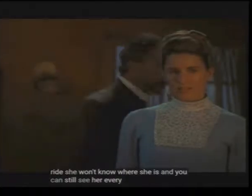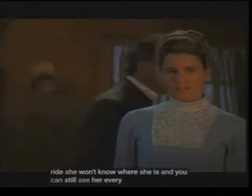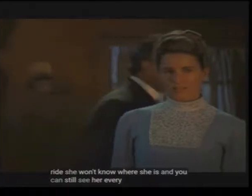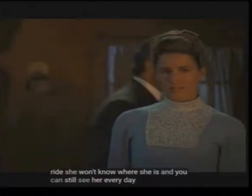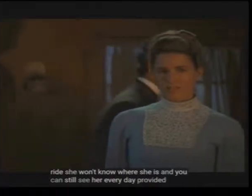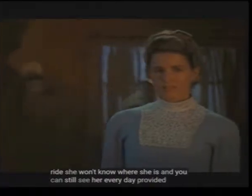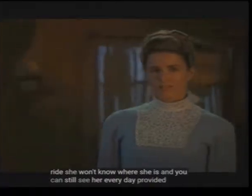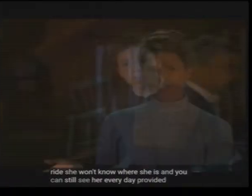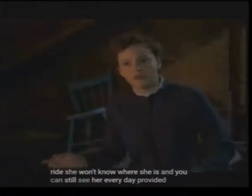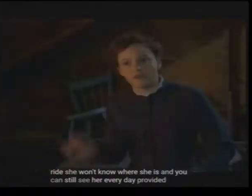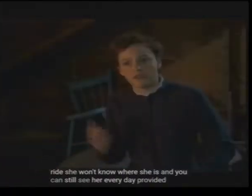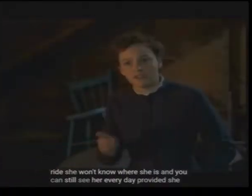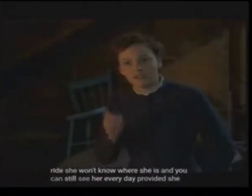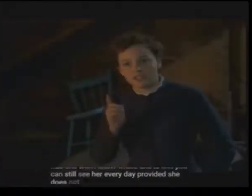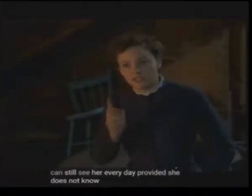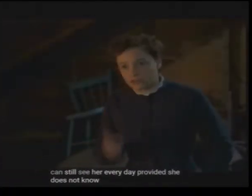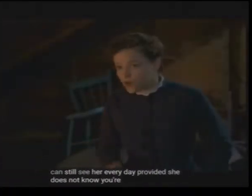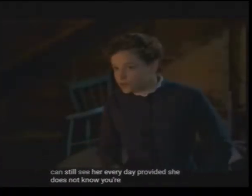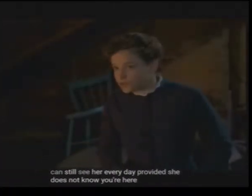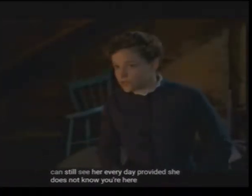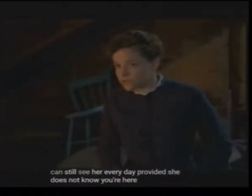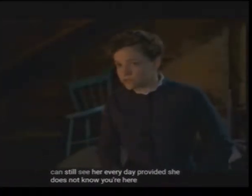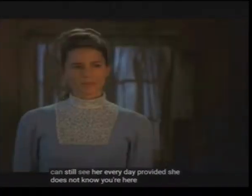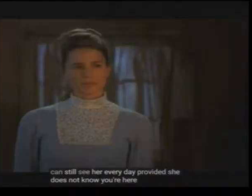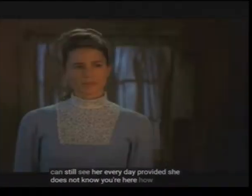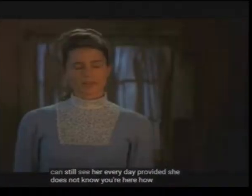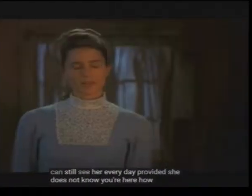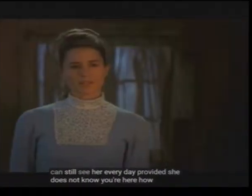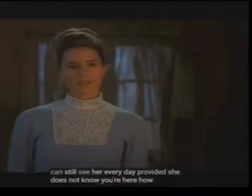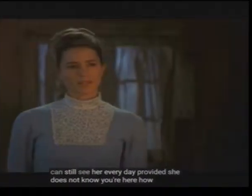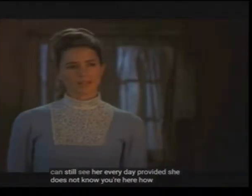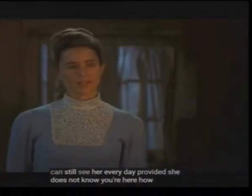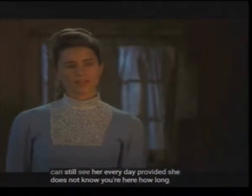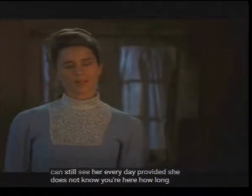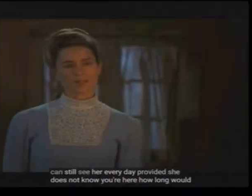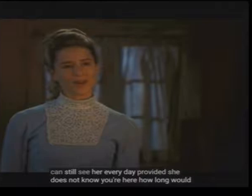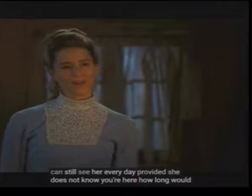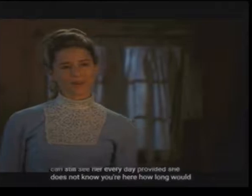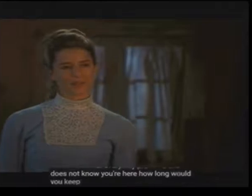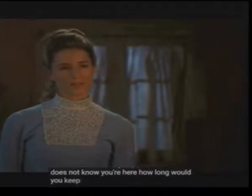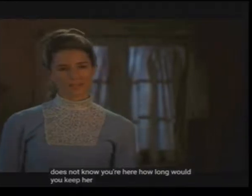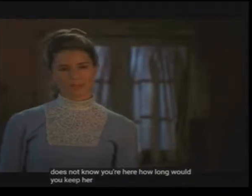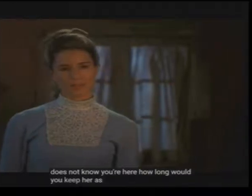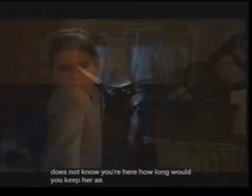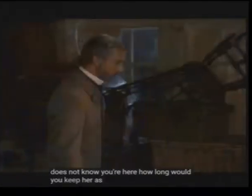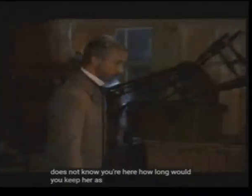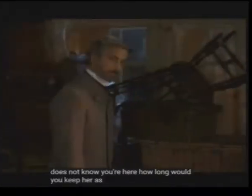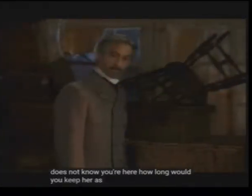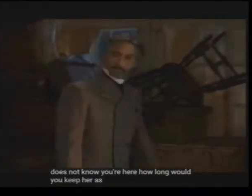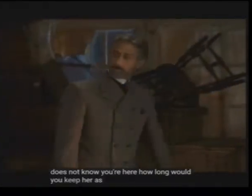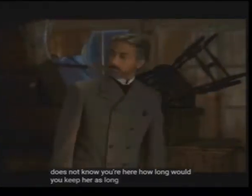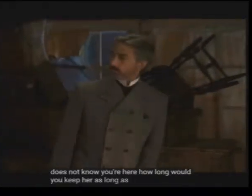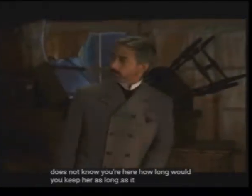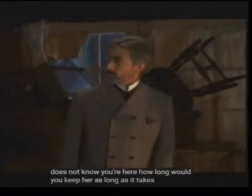every day, provided she does not know you're here. How long would you keep her? As long as it